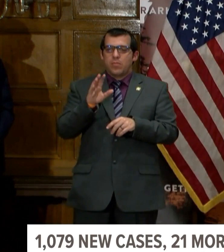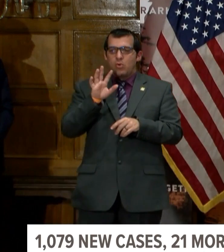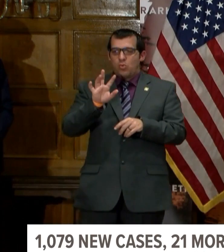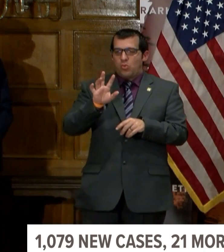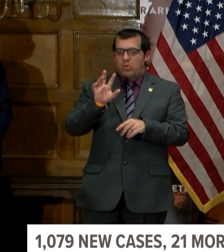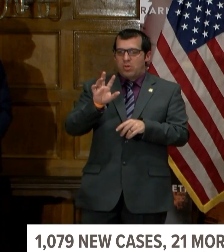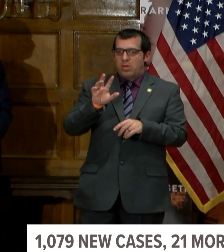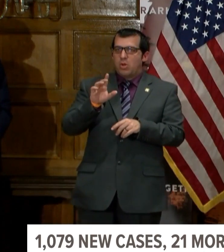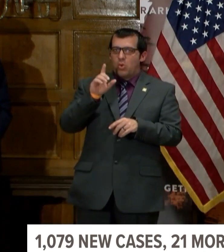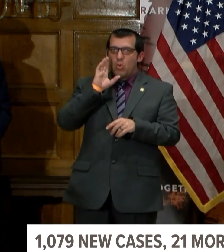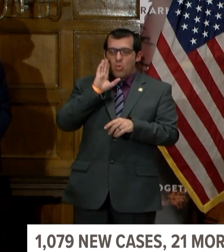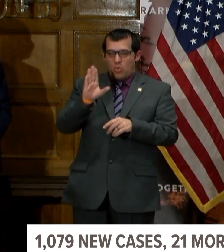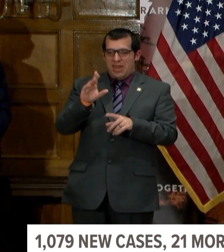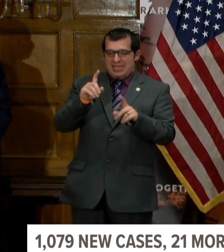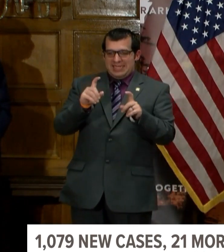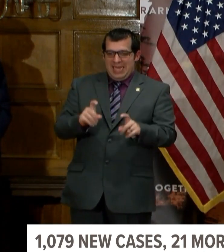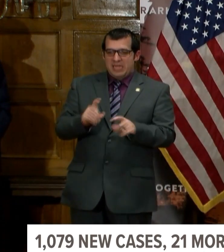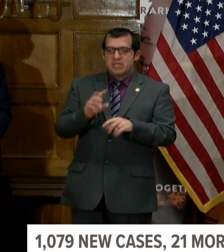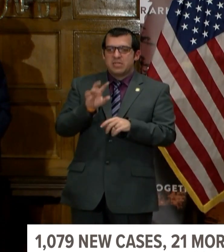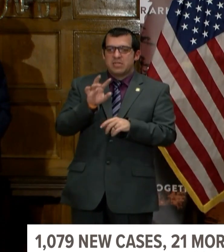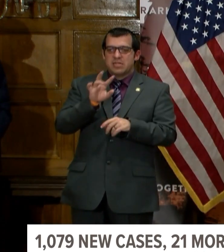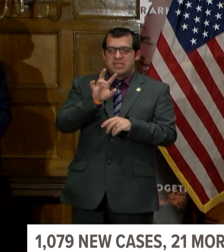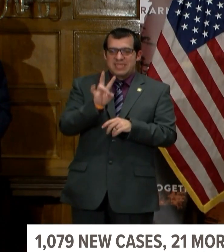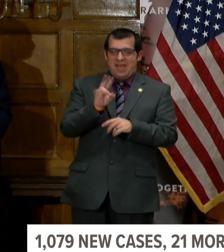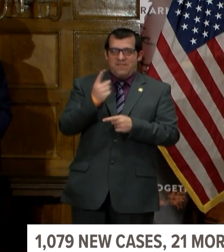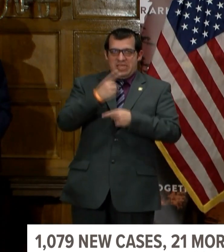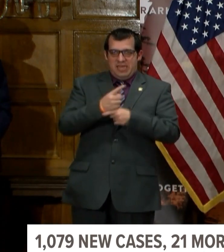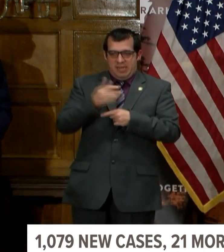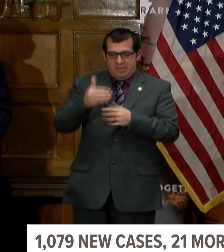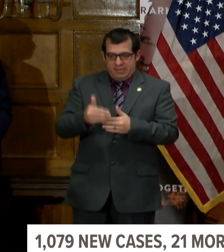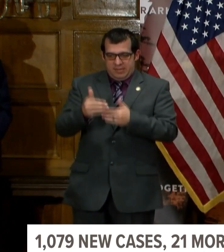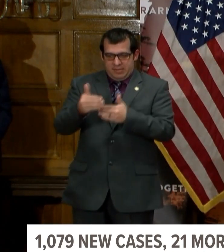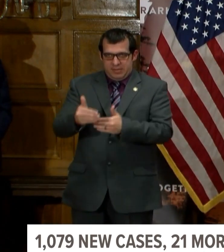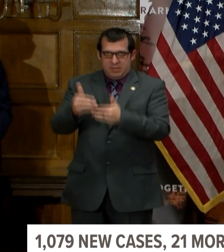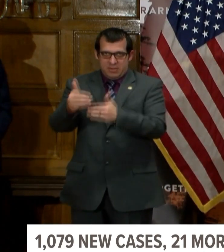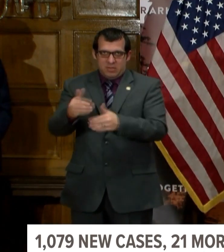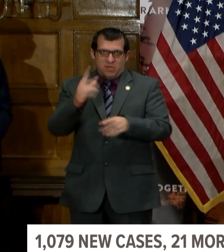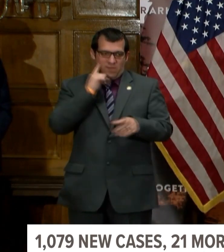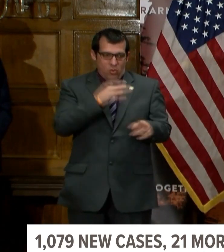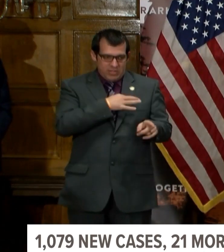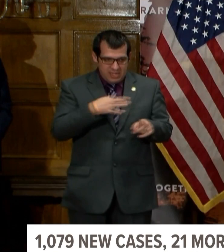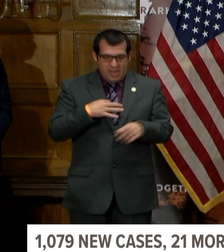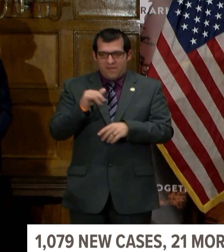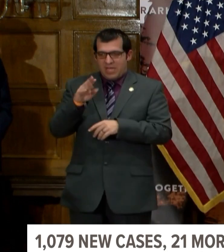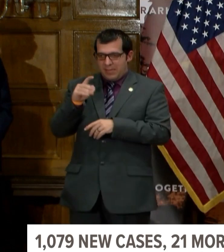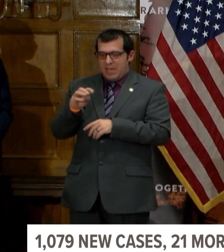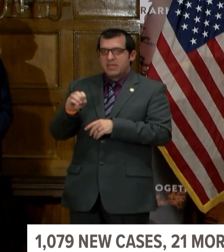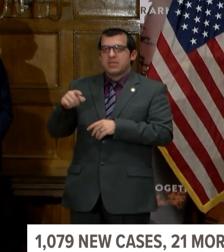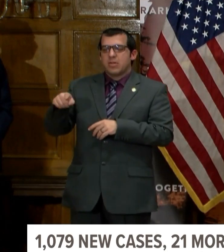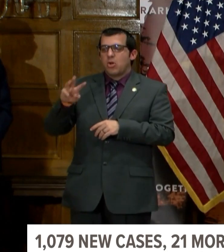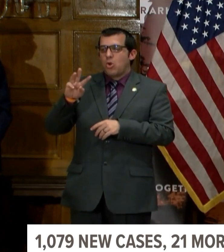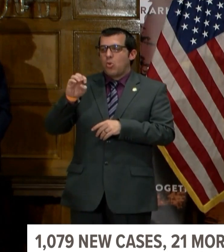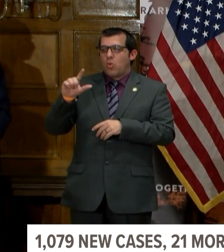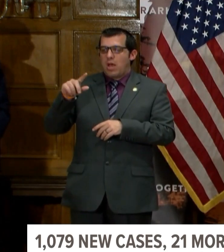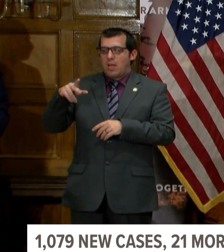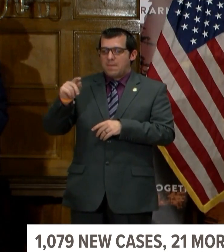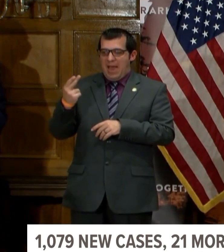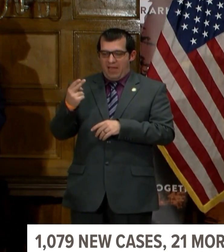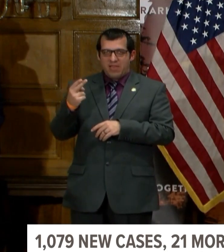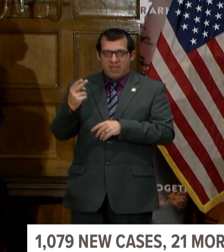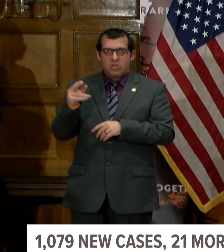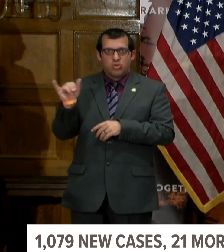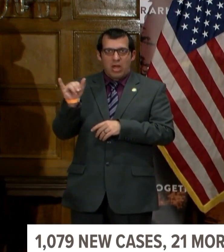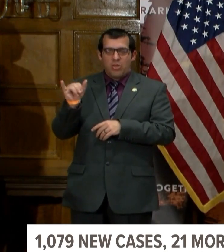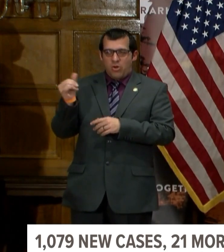separate any test either for staff or inmates. WellPath will also be working with us